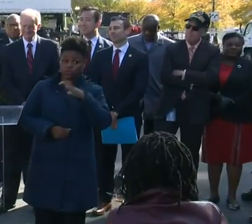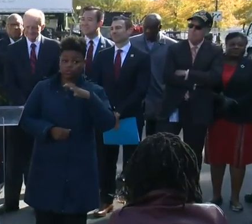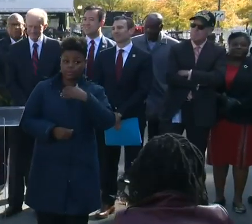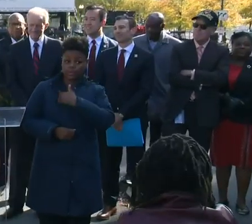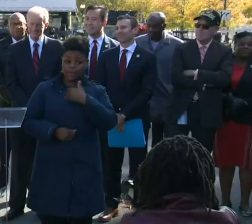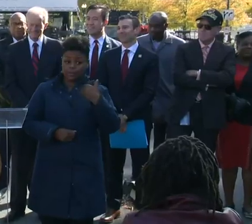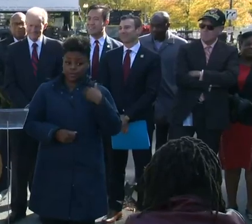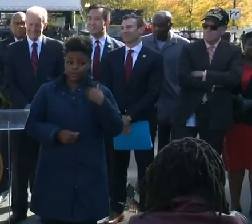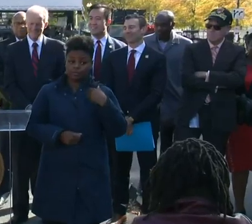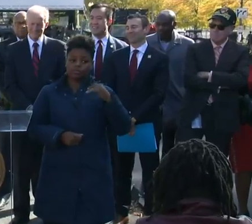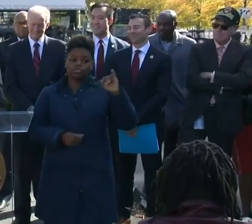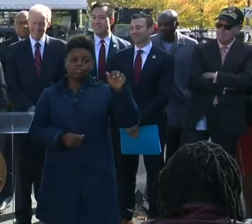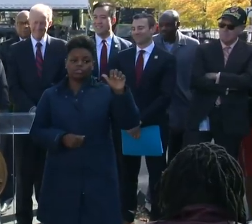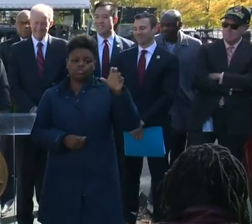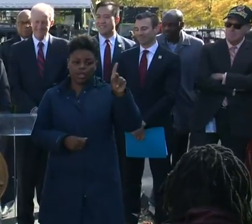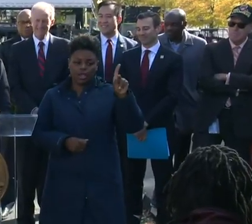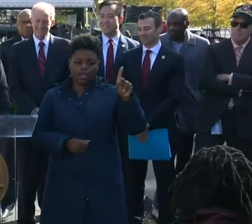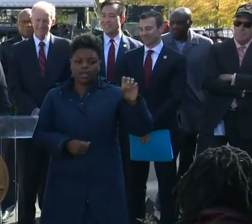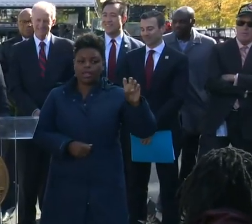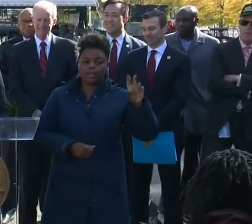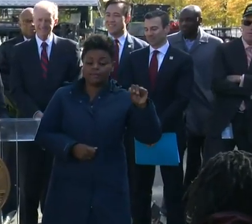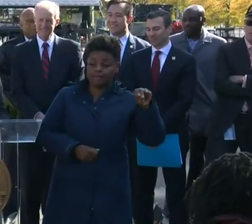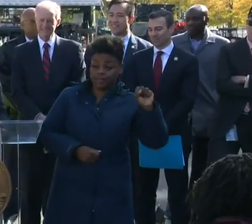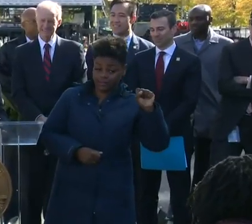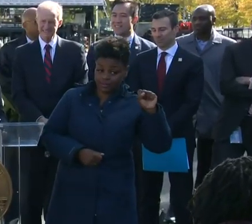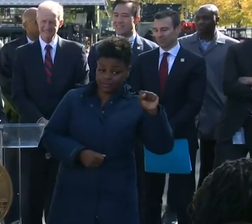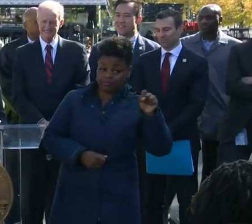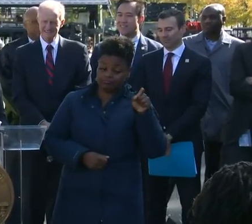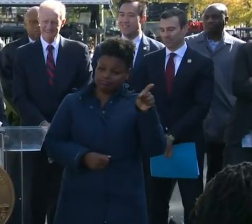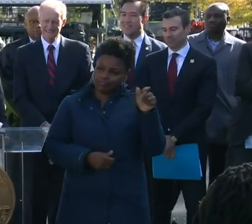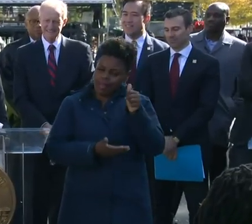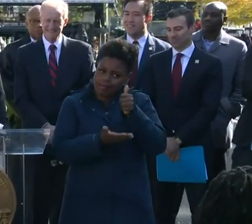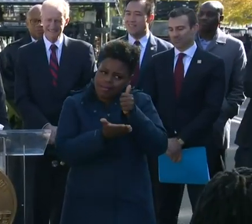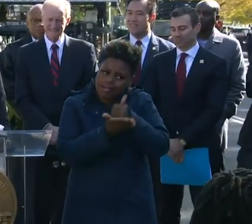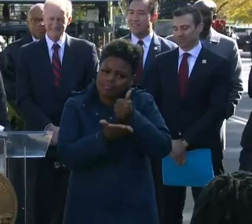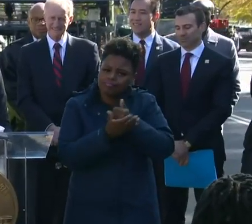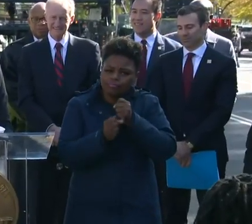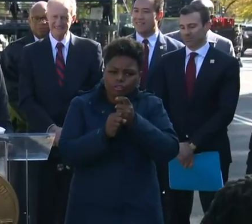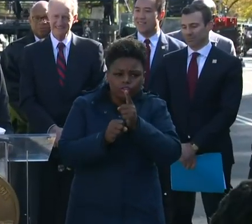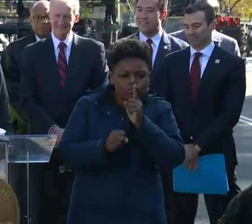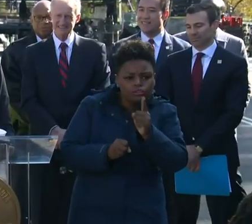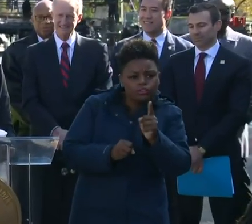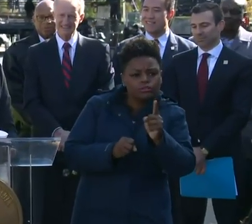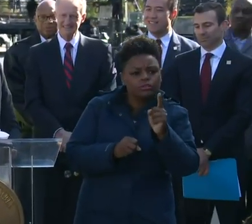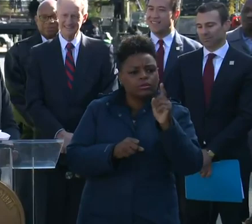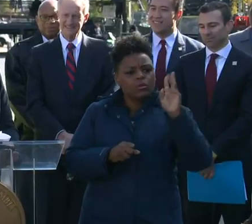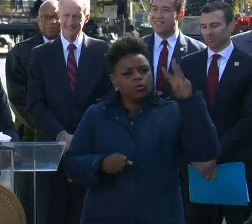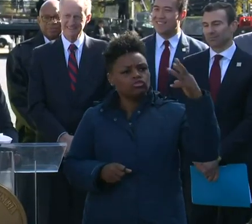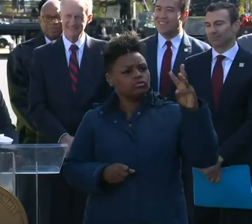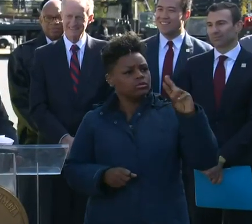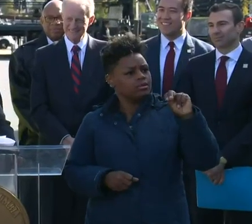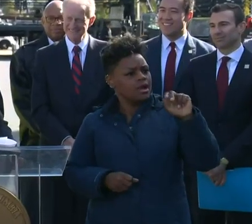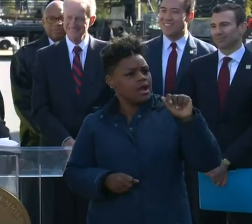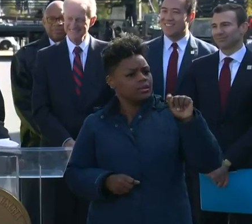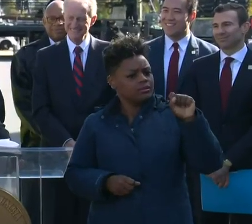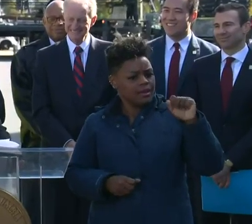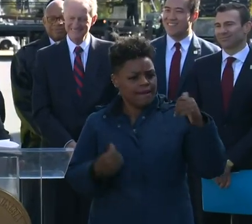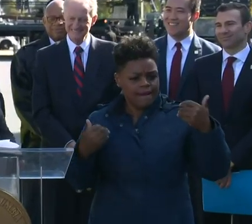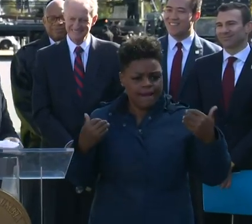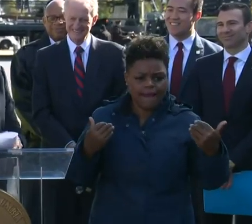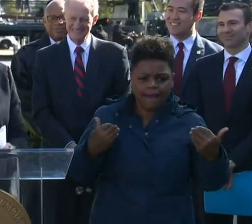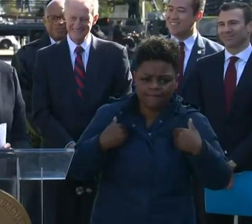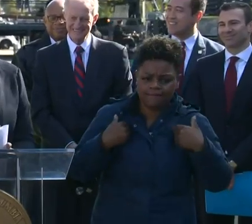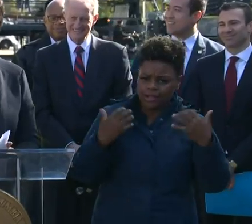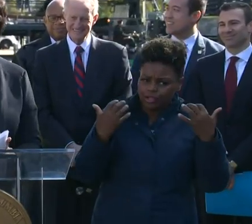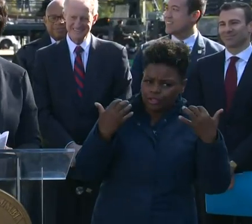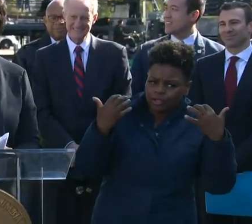of 7 council members who helped make sure that the Washington Nationals have an arena to play in. So welcome,